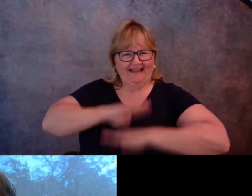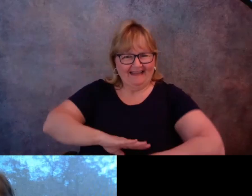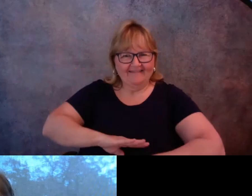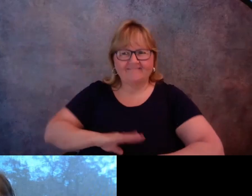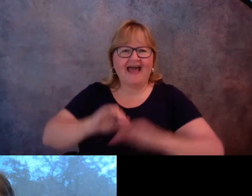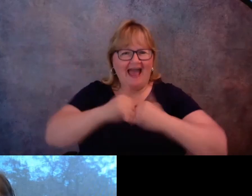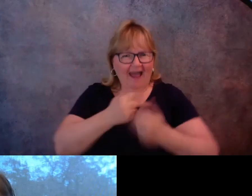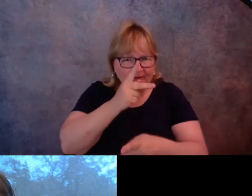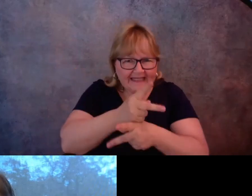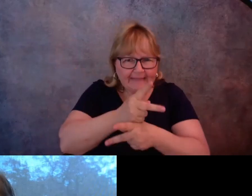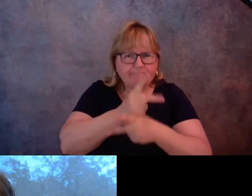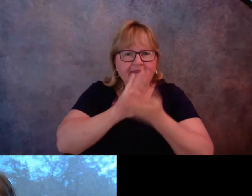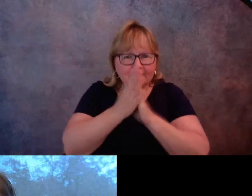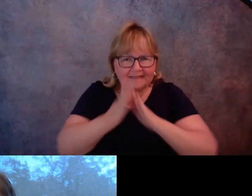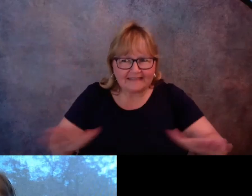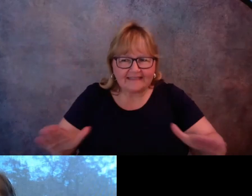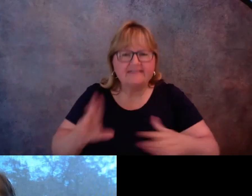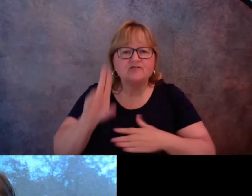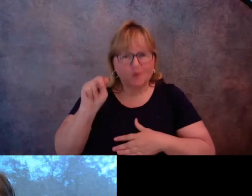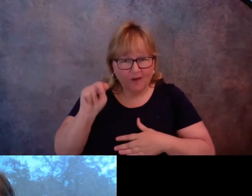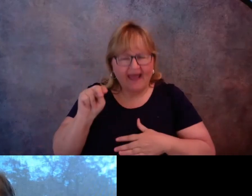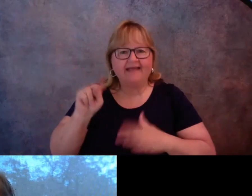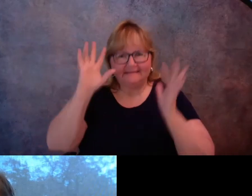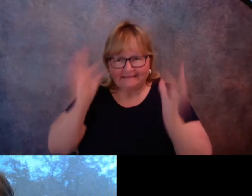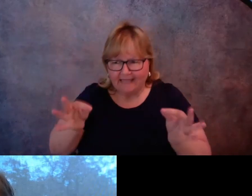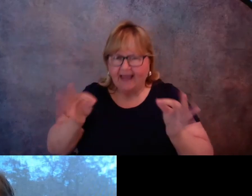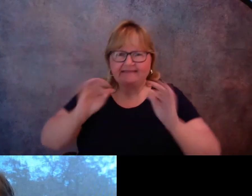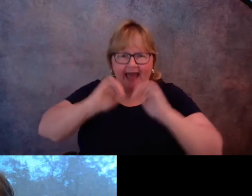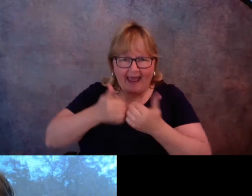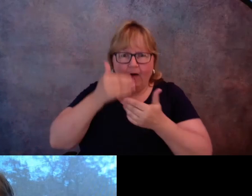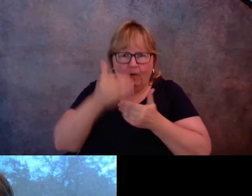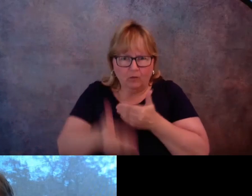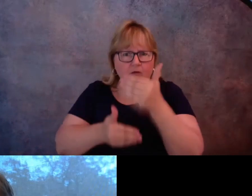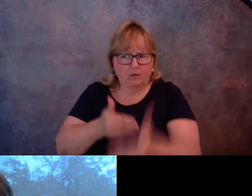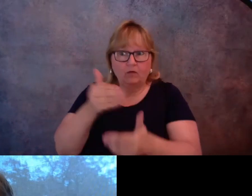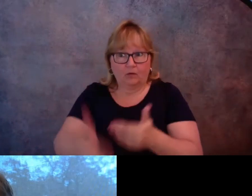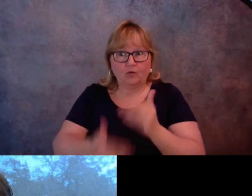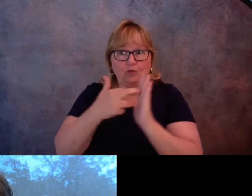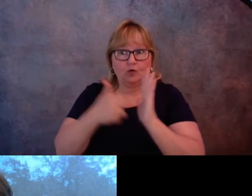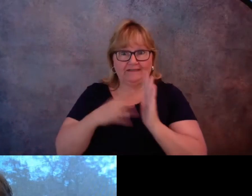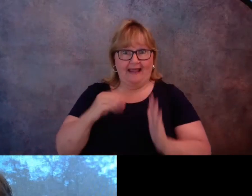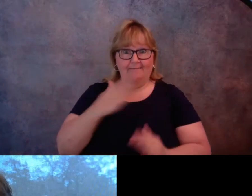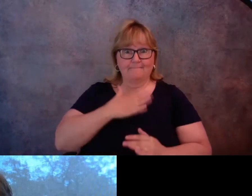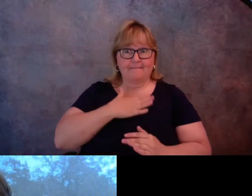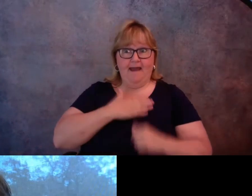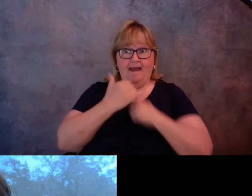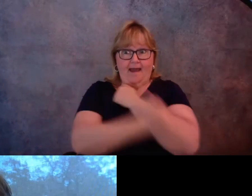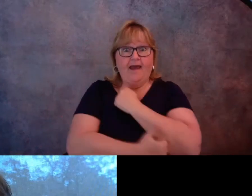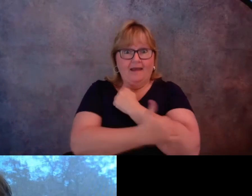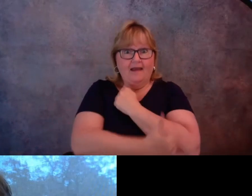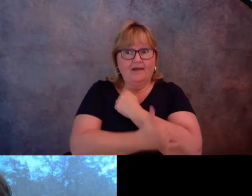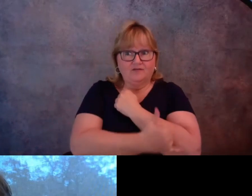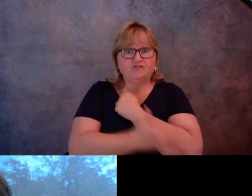usually UN mandated peacekeeping operations. And to me, coming from my own country, what's